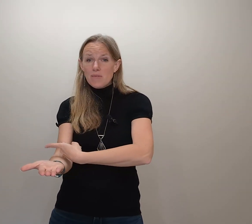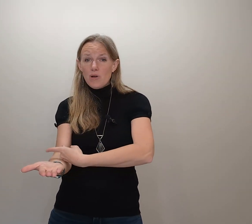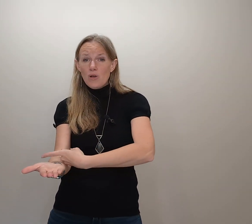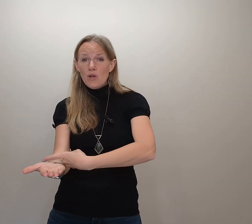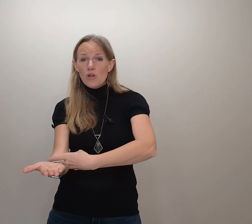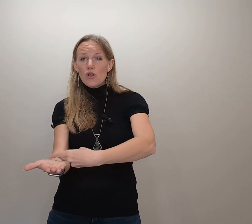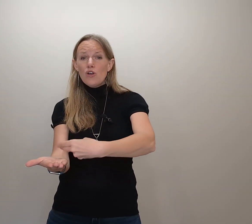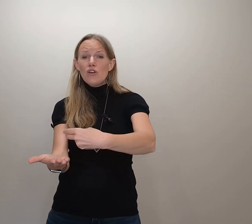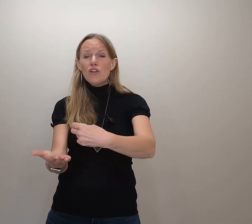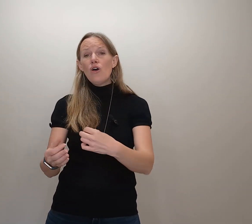lamb could